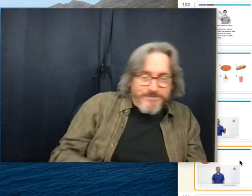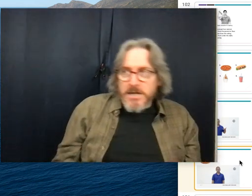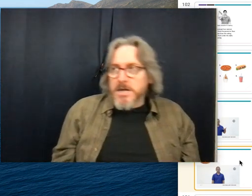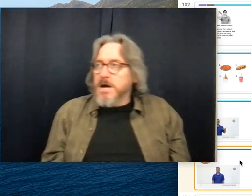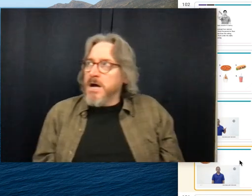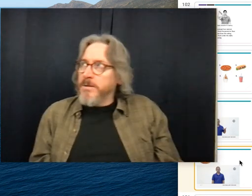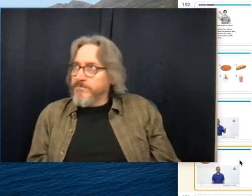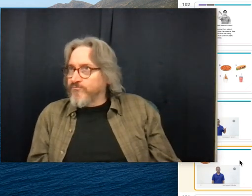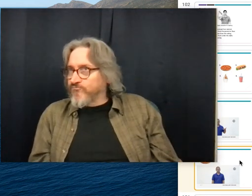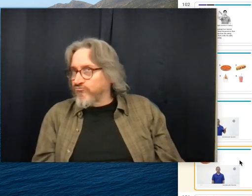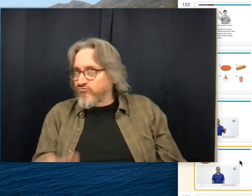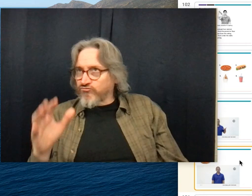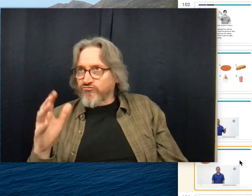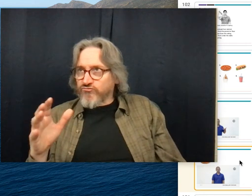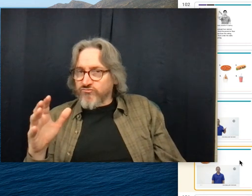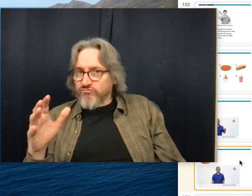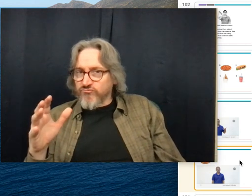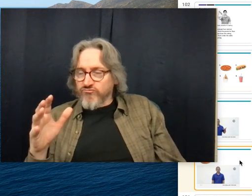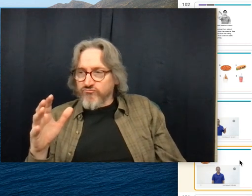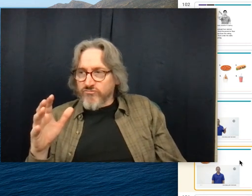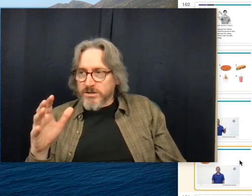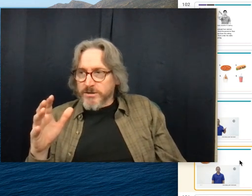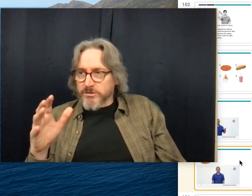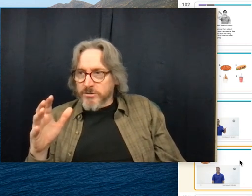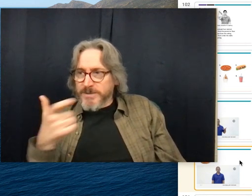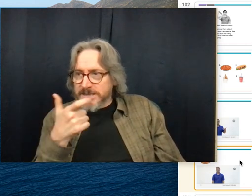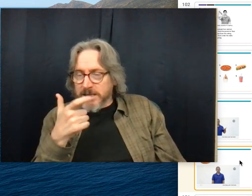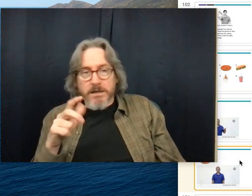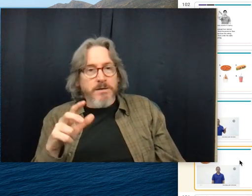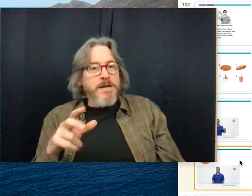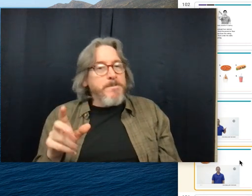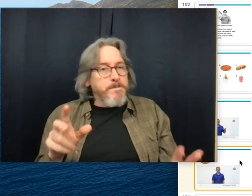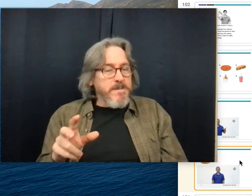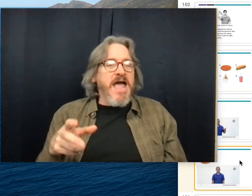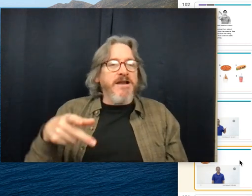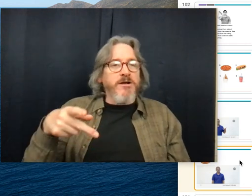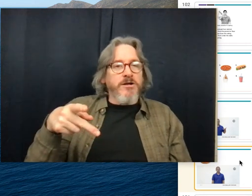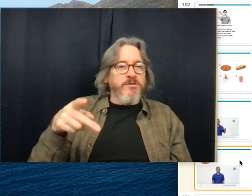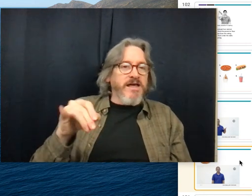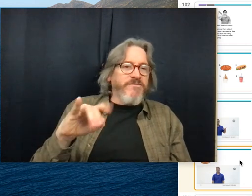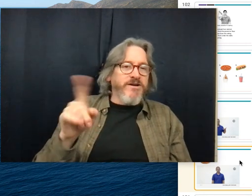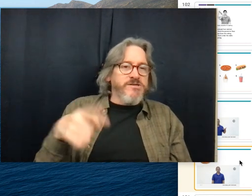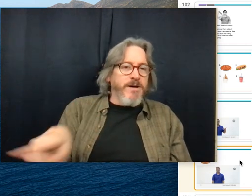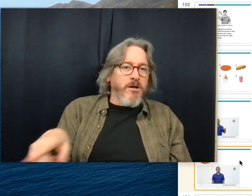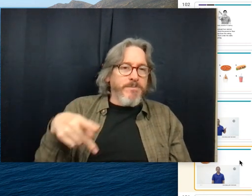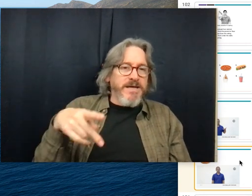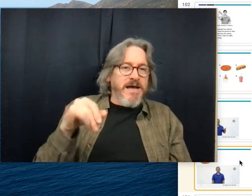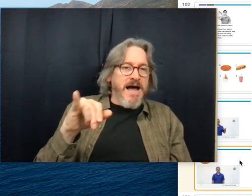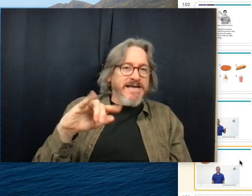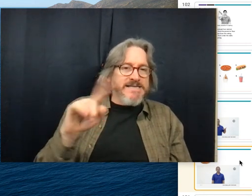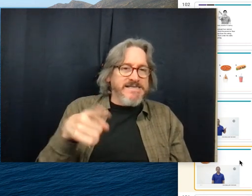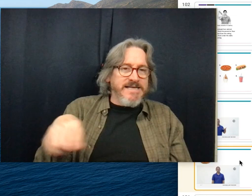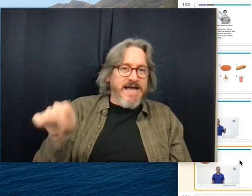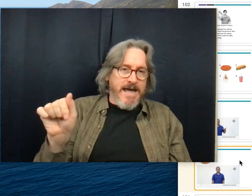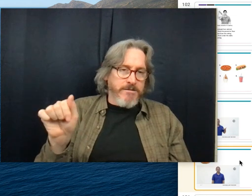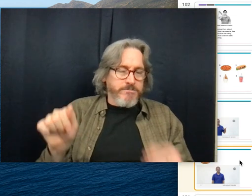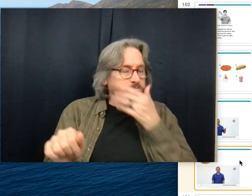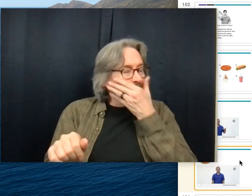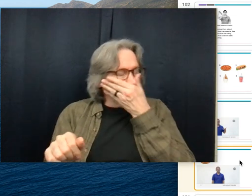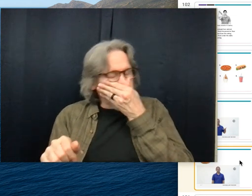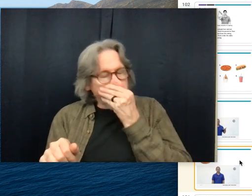pizza. And They fingerspell